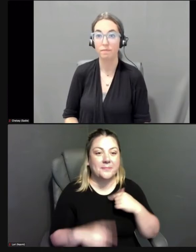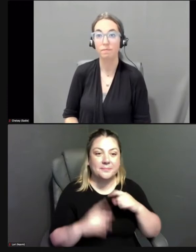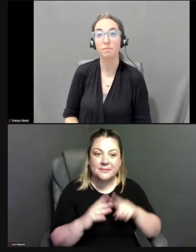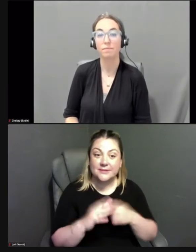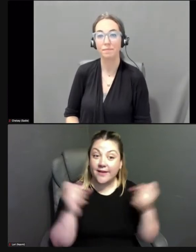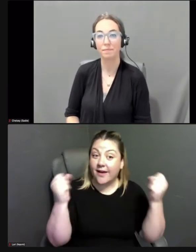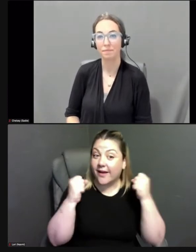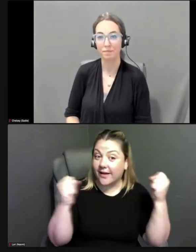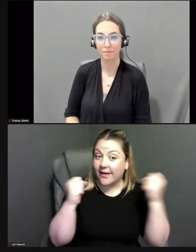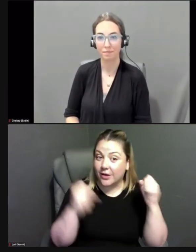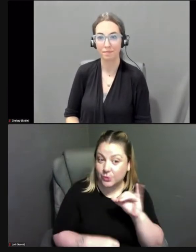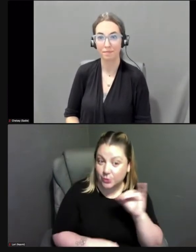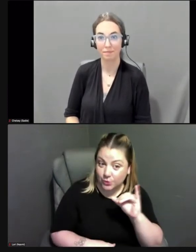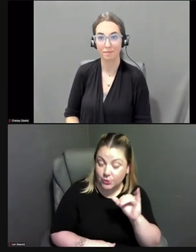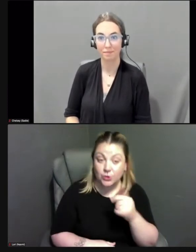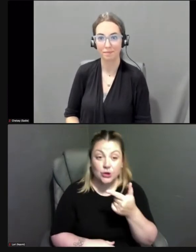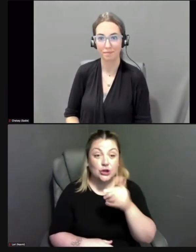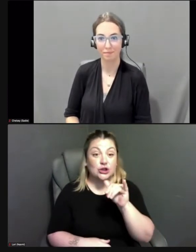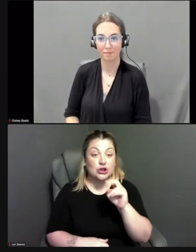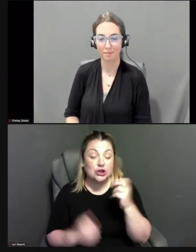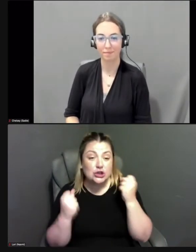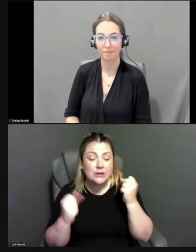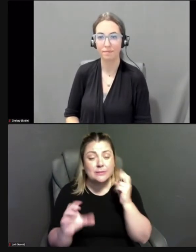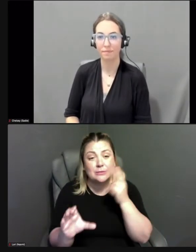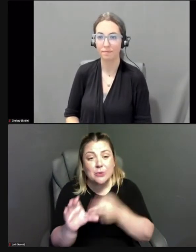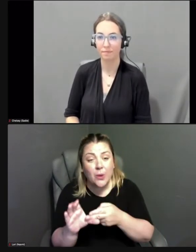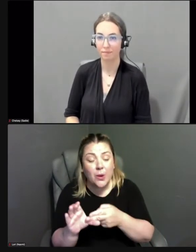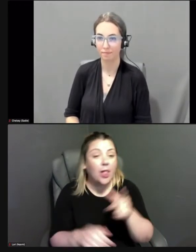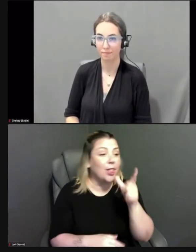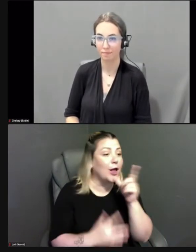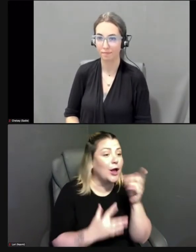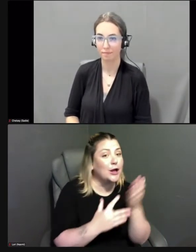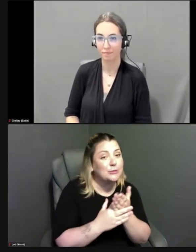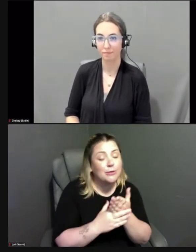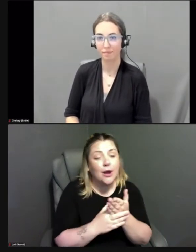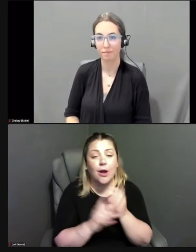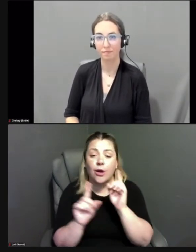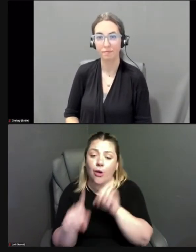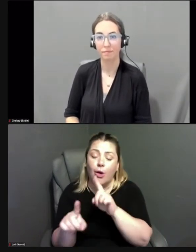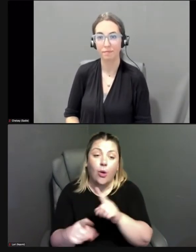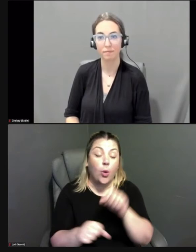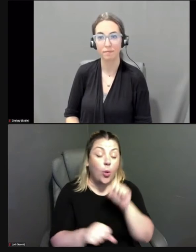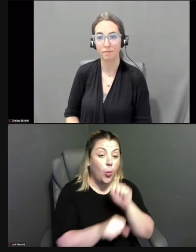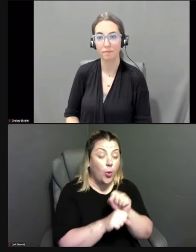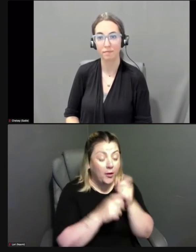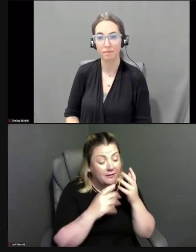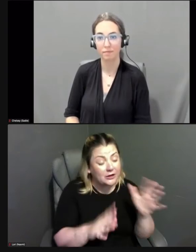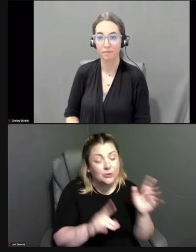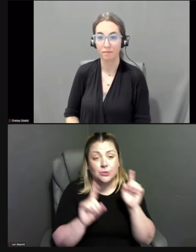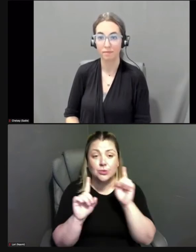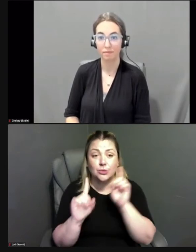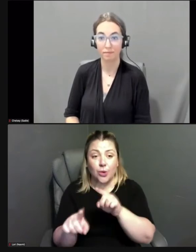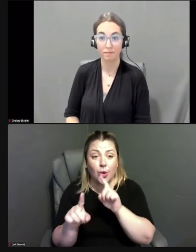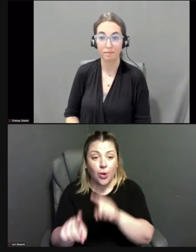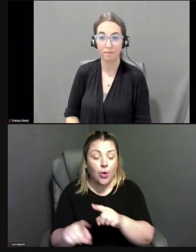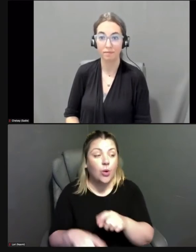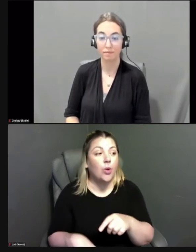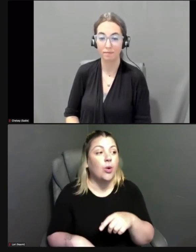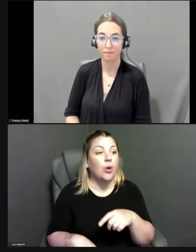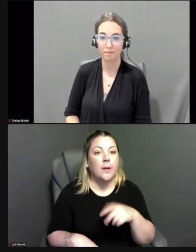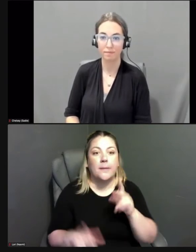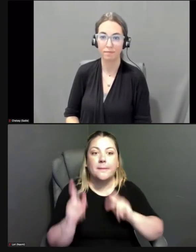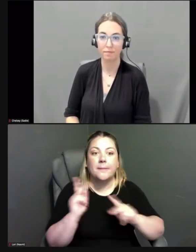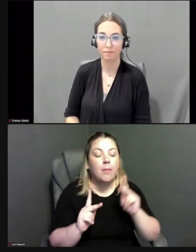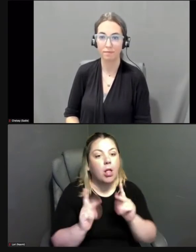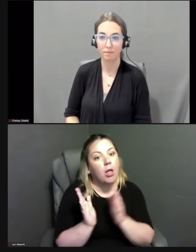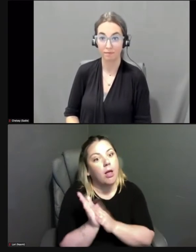At that point, I joined a gym. I would go on my lunch hour or like after work or something. Again, something that I got so much praise